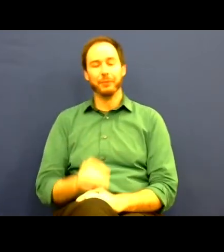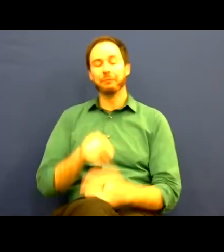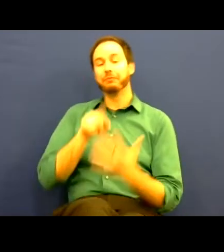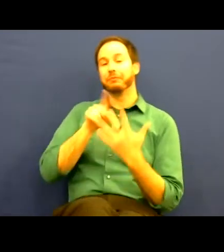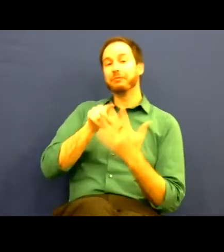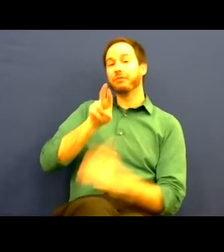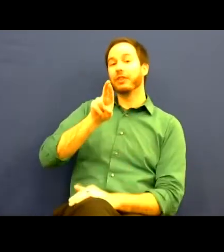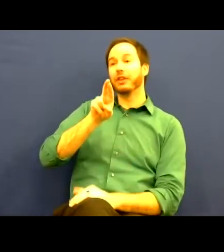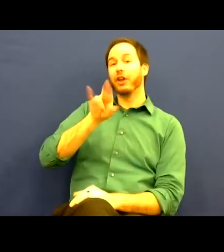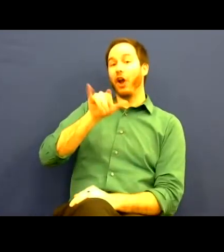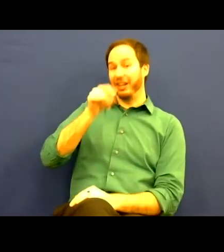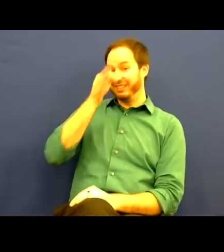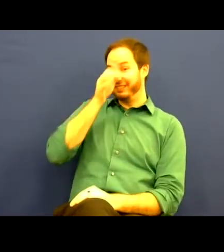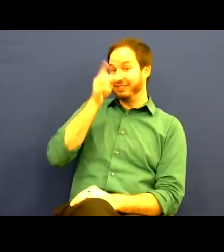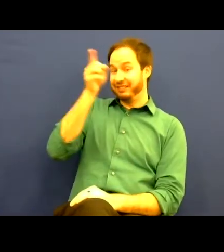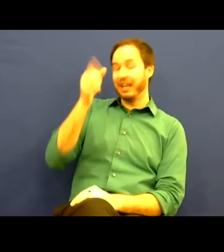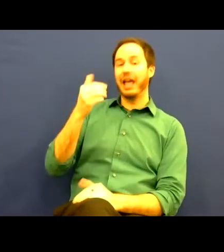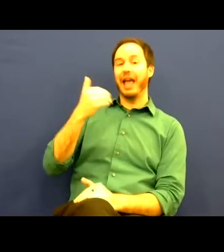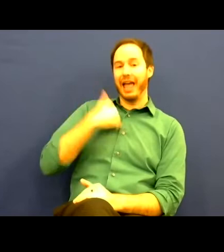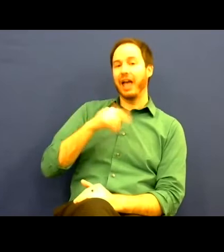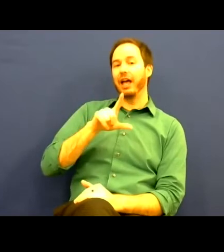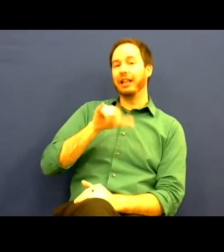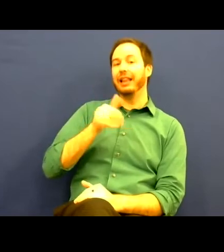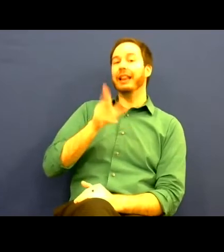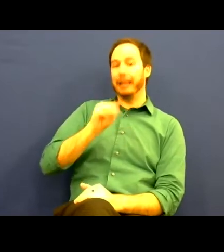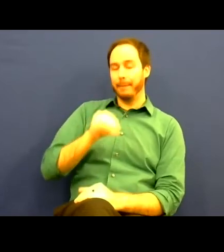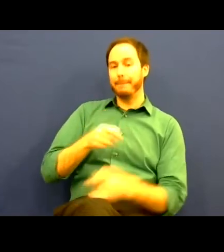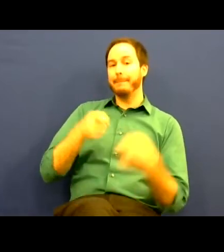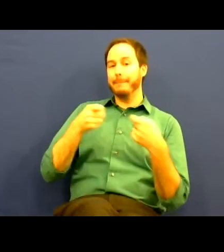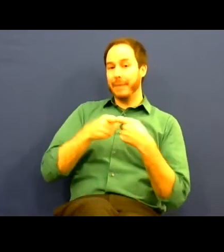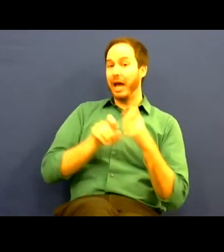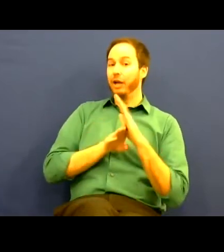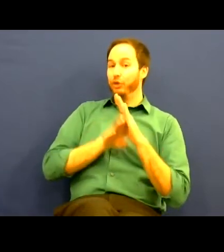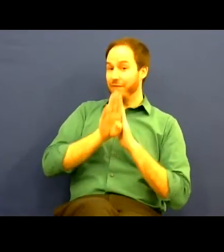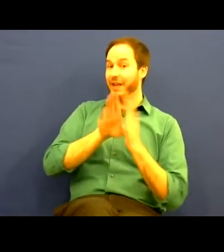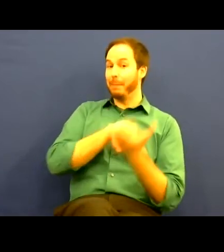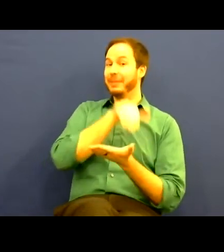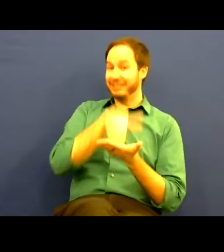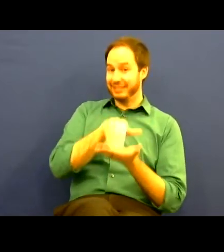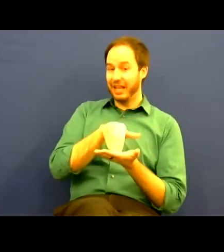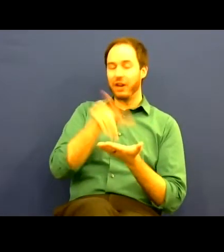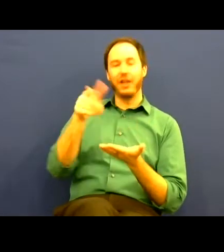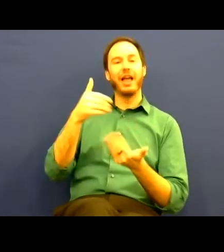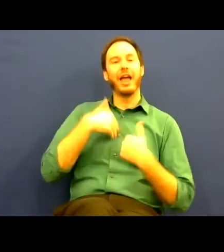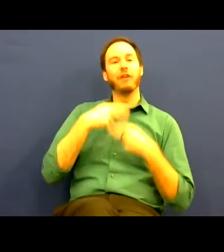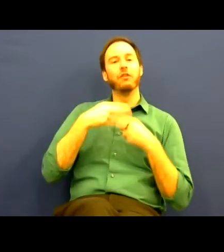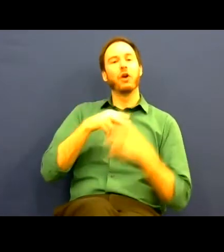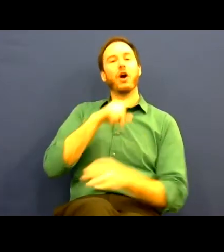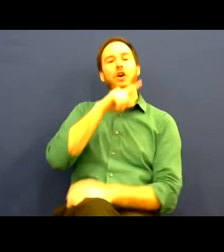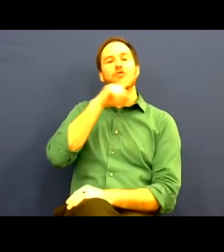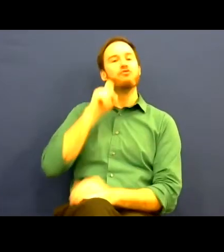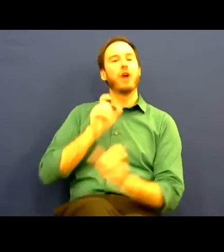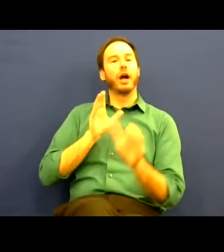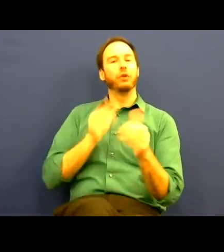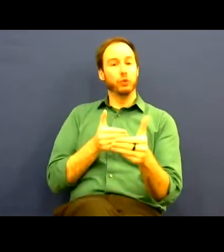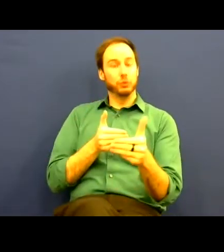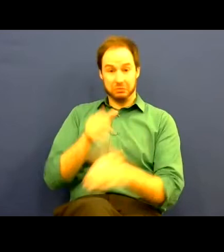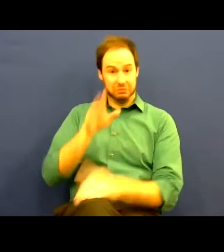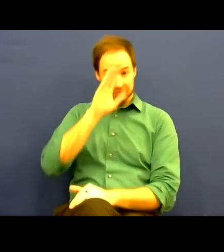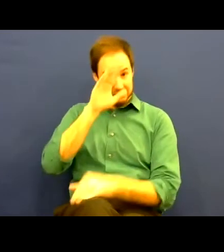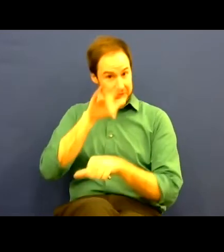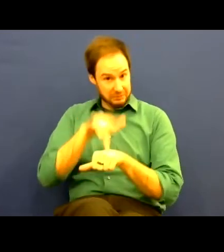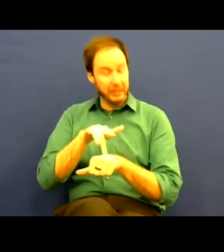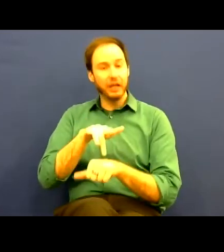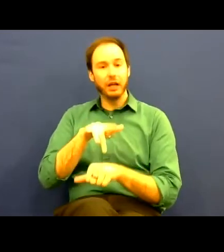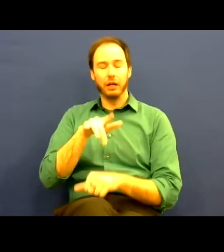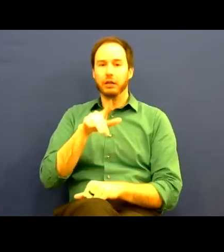RIT right near here has a lithium battery development center, and they have a dry room, which if you've never been in one,